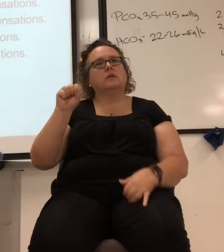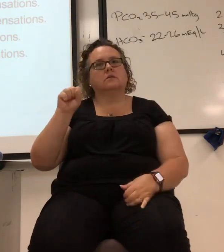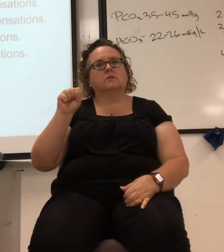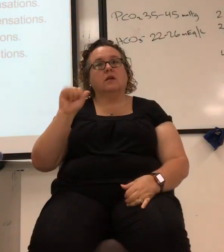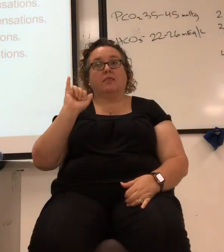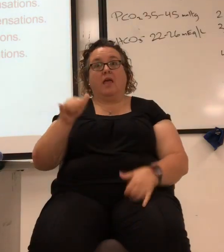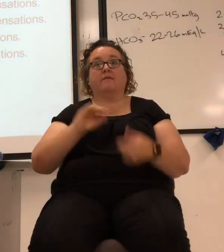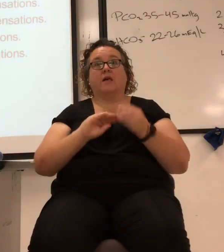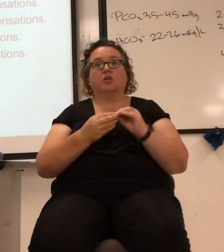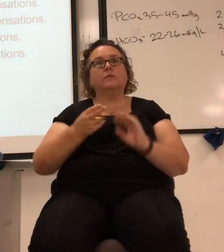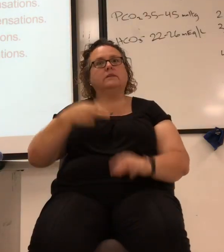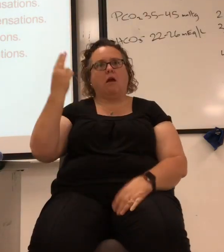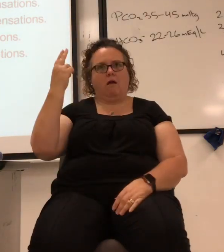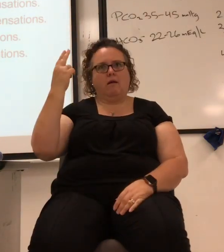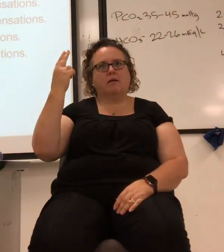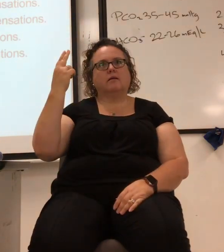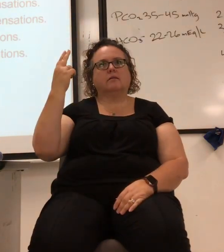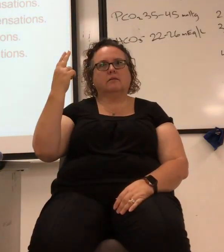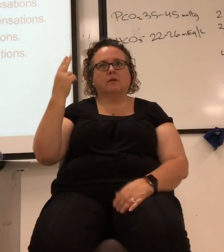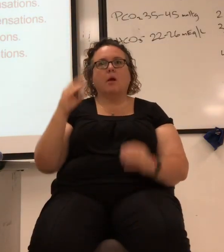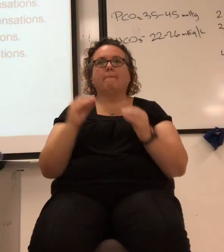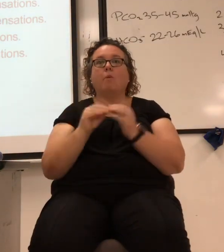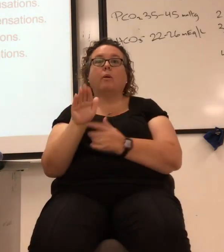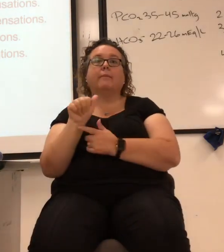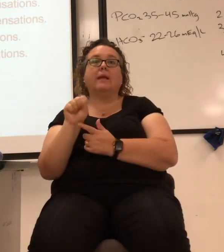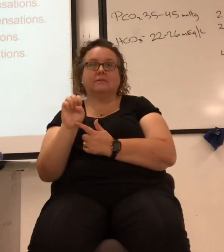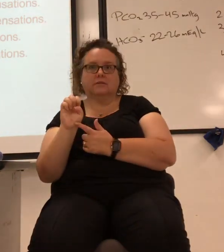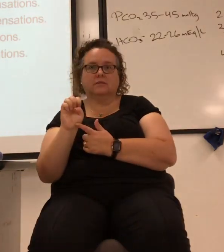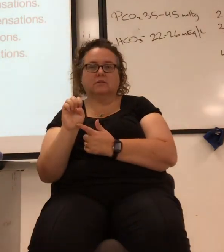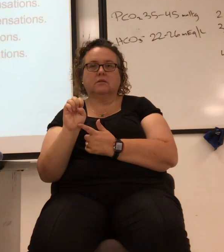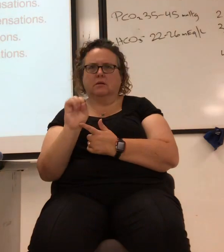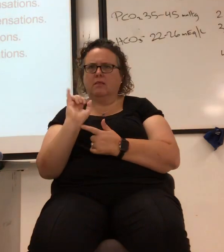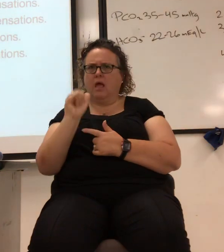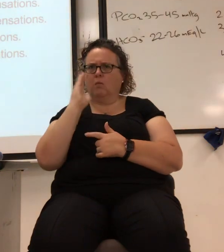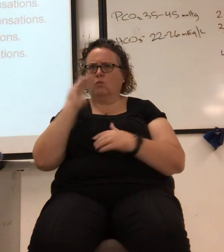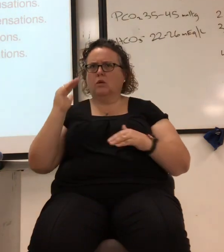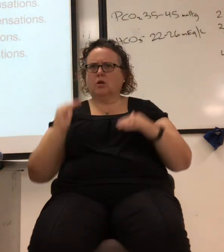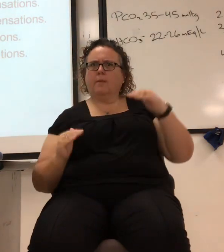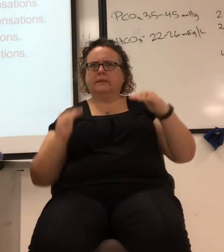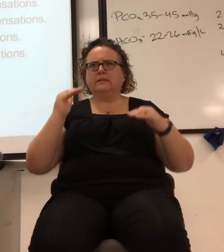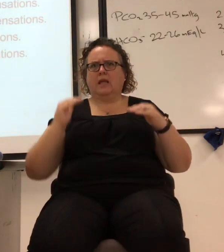give you two of the exact same. This is also acidosis.